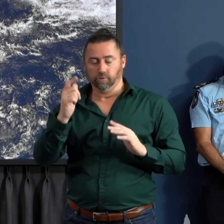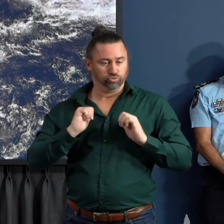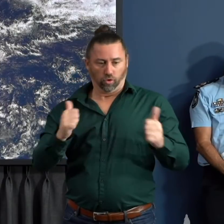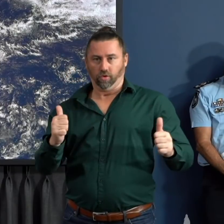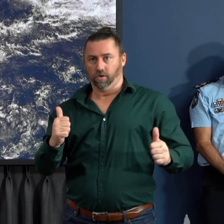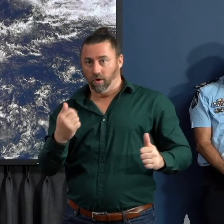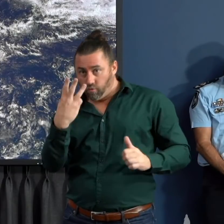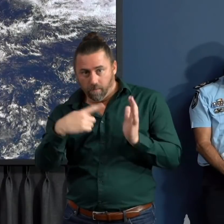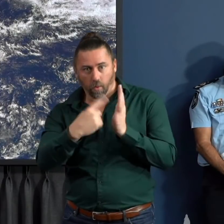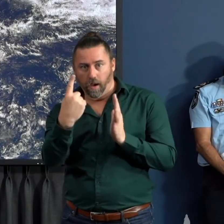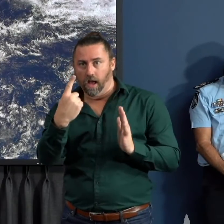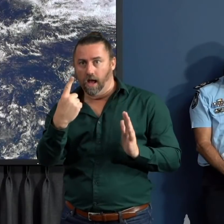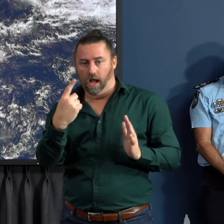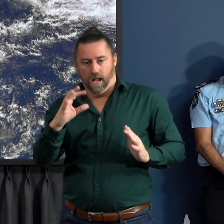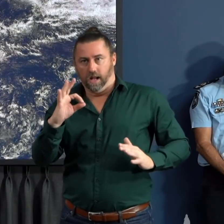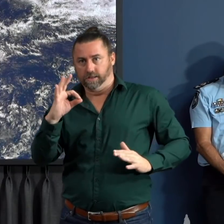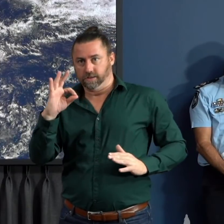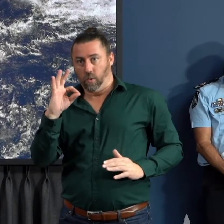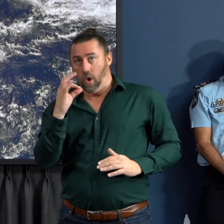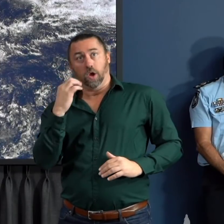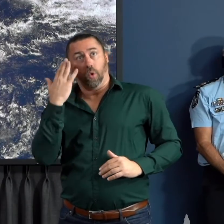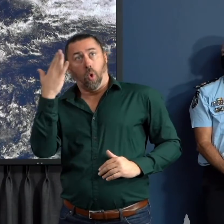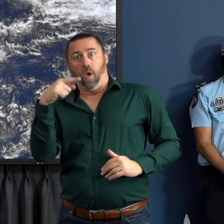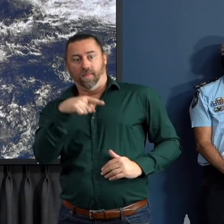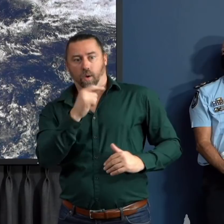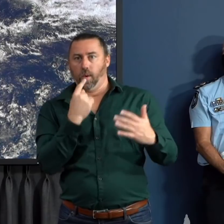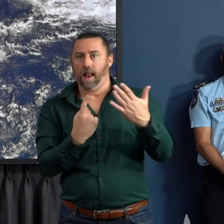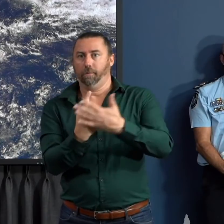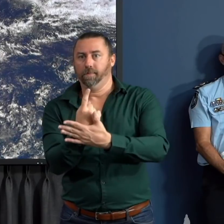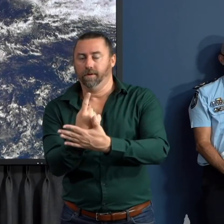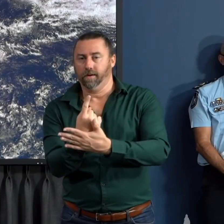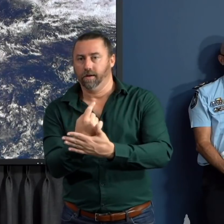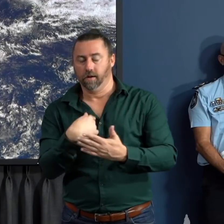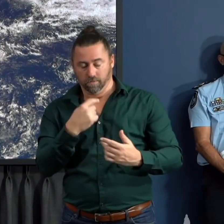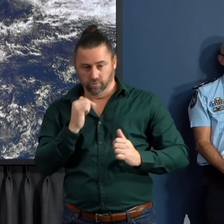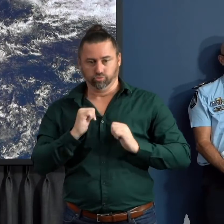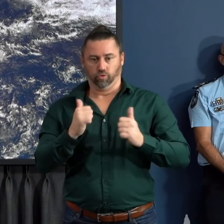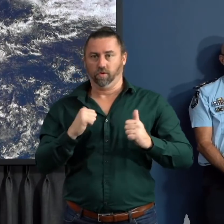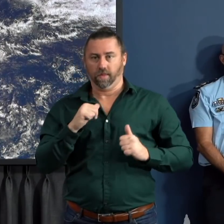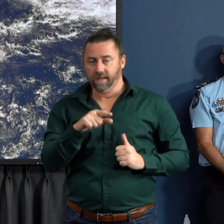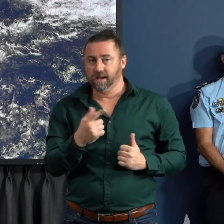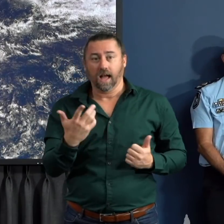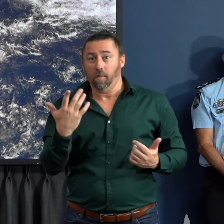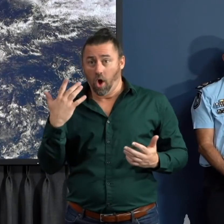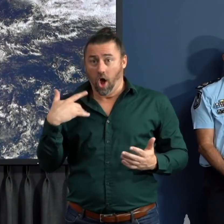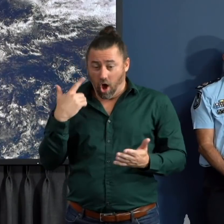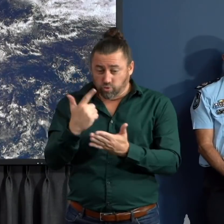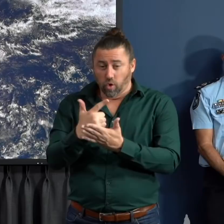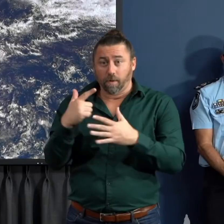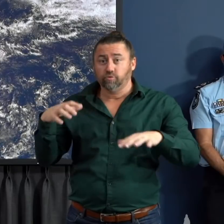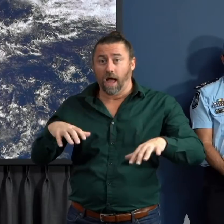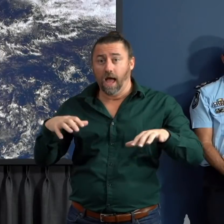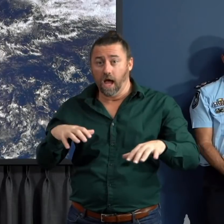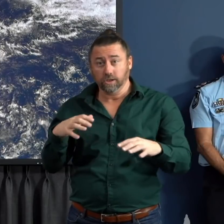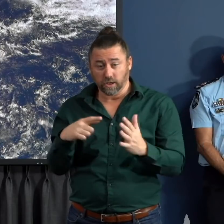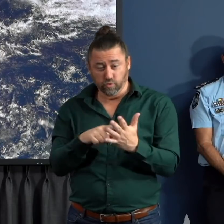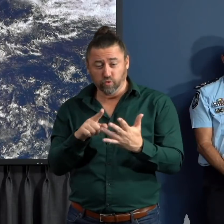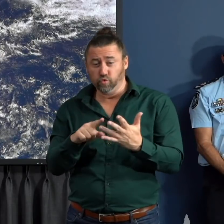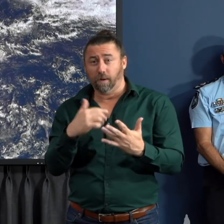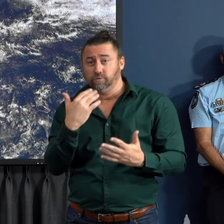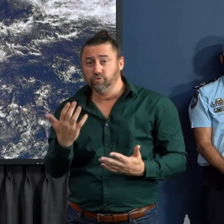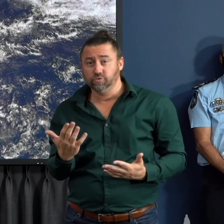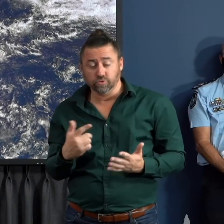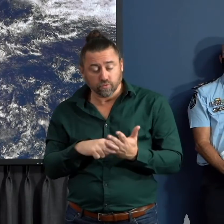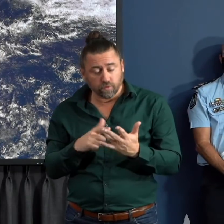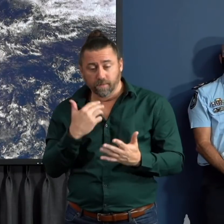unexpected, and that was not foreseeable. We have had just so much rain in the catchment area. Now,